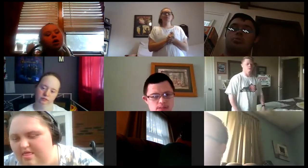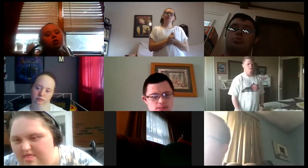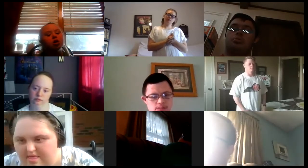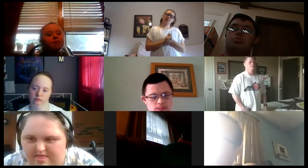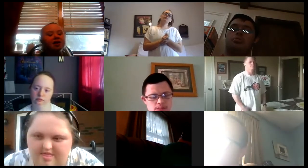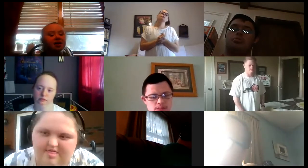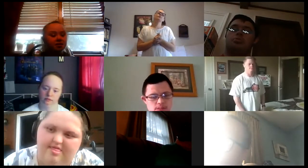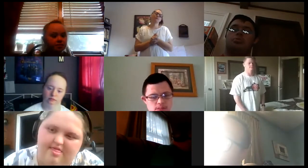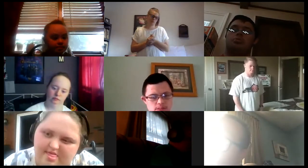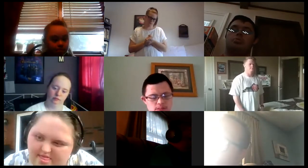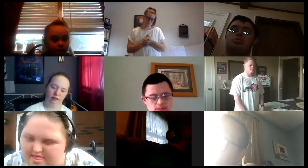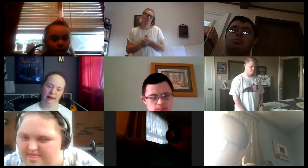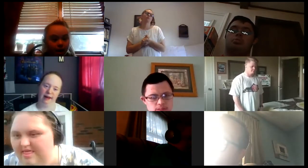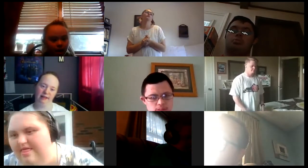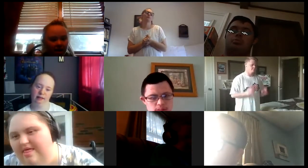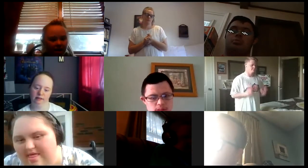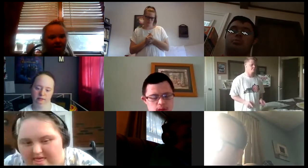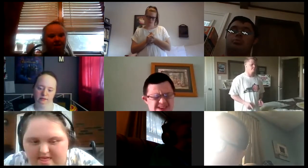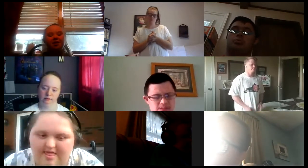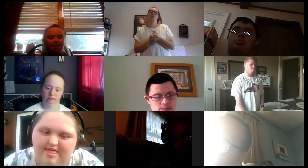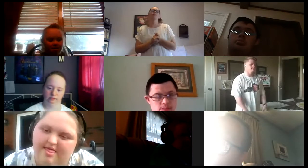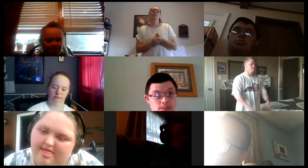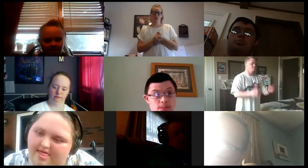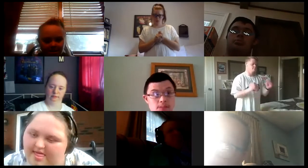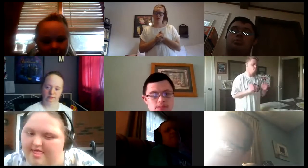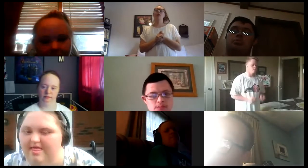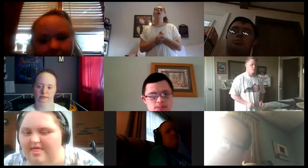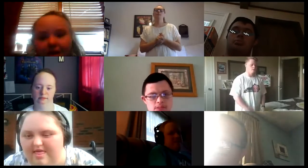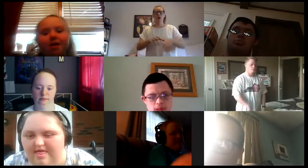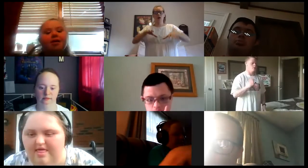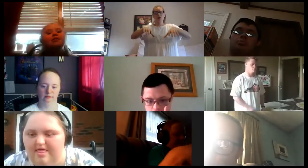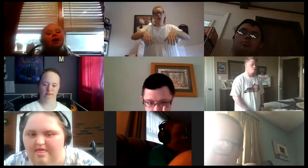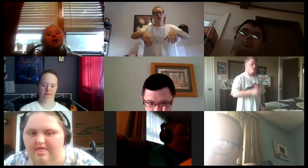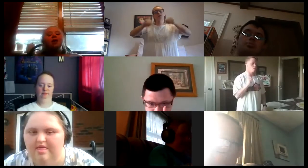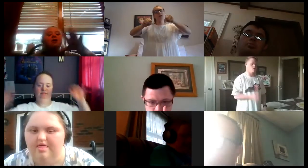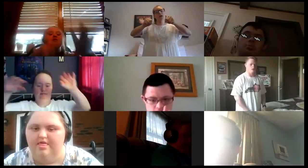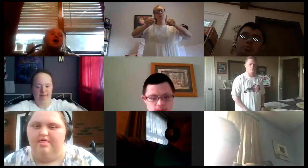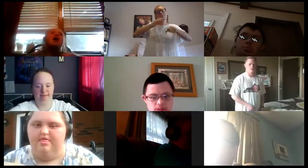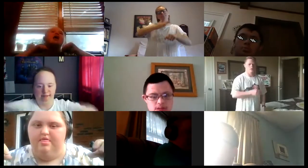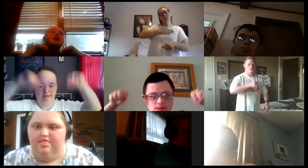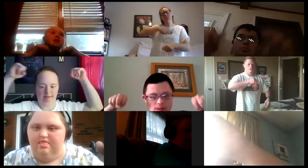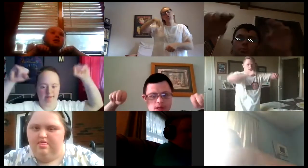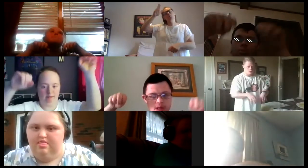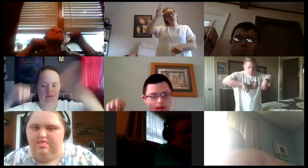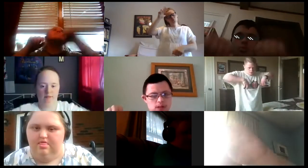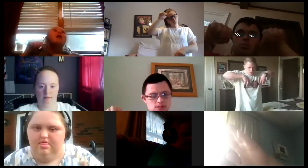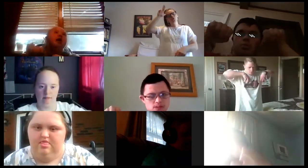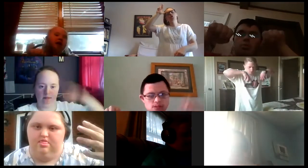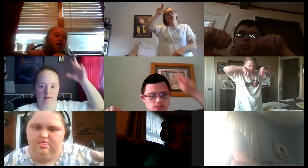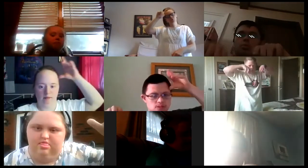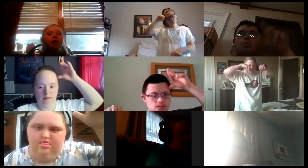you hear me again yeah i'm gonna take my